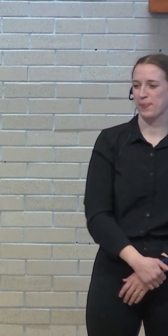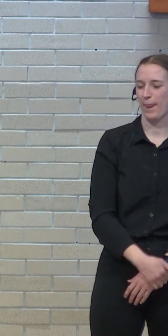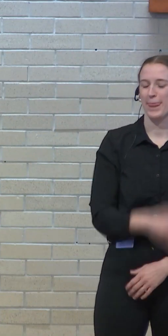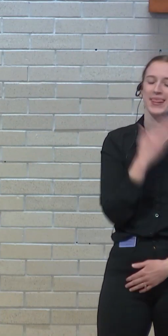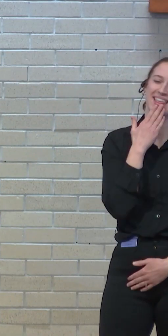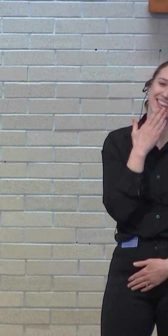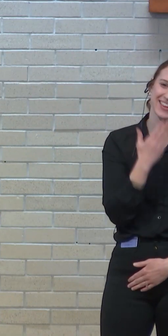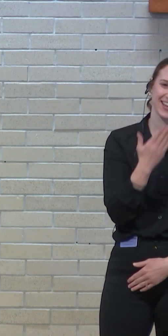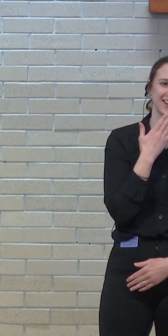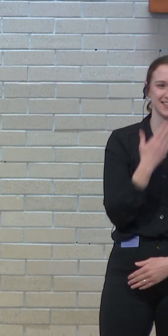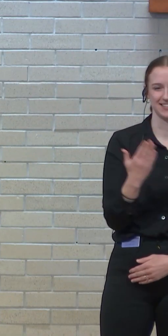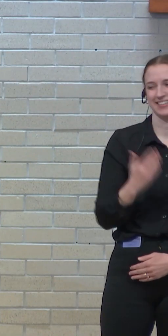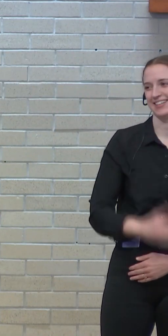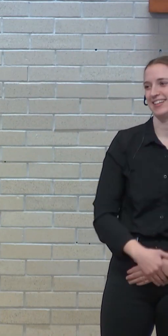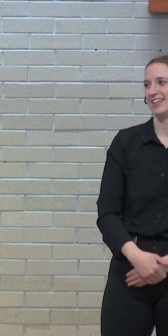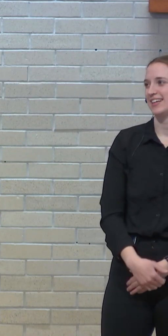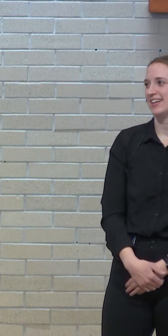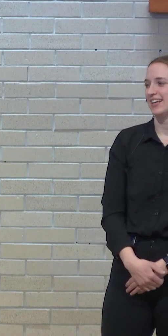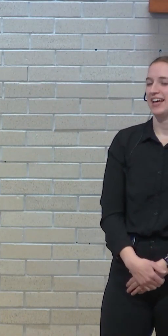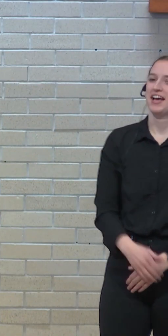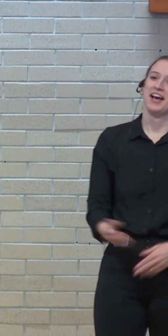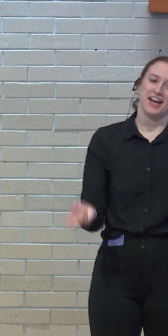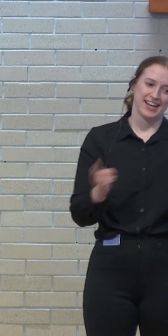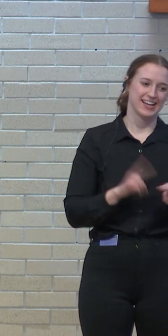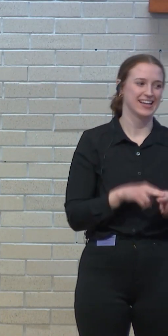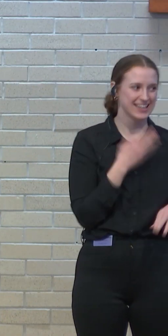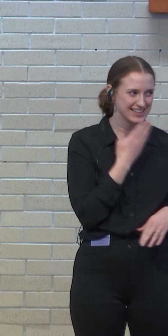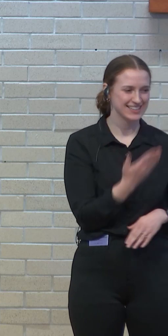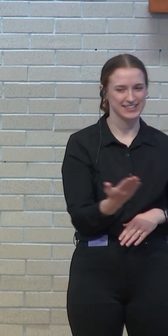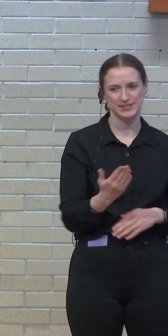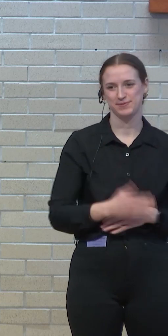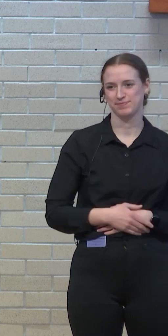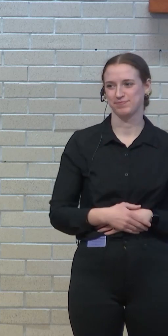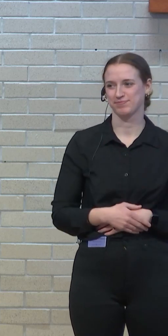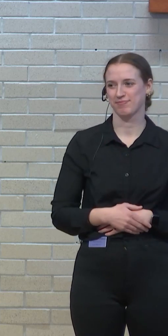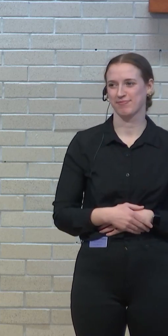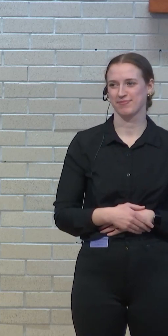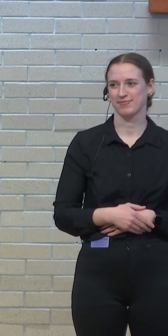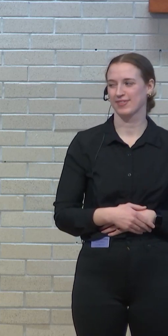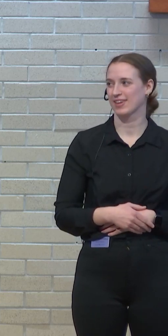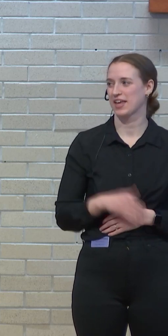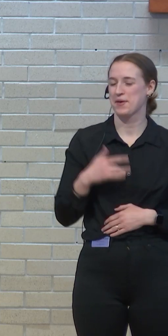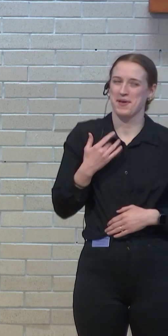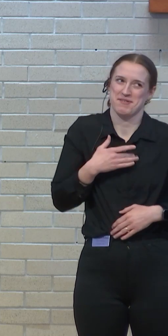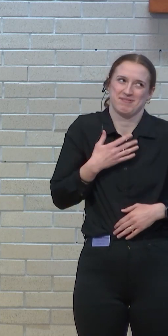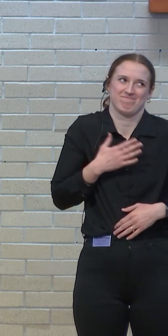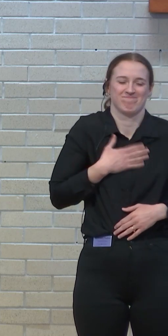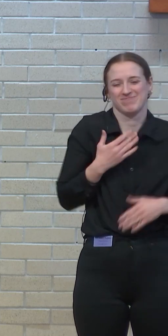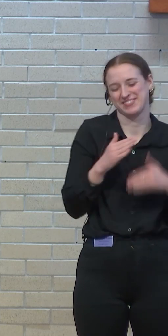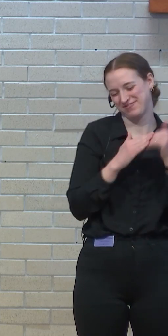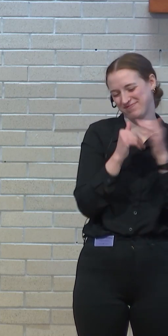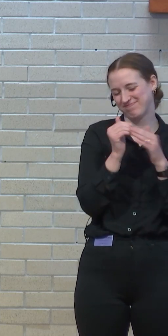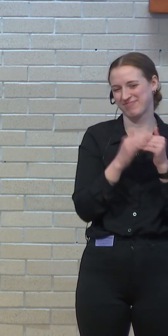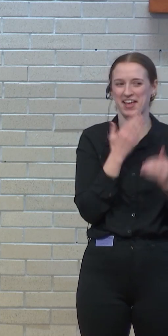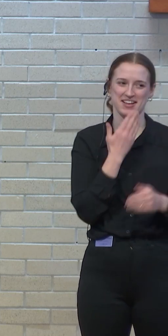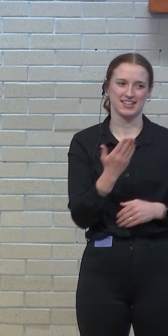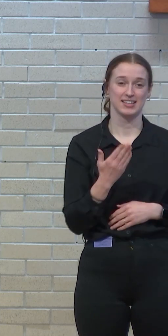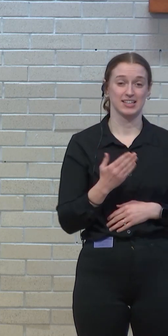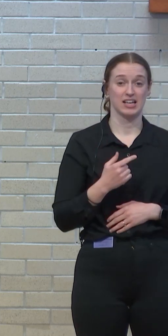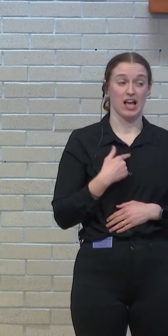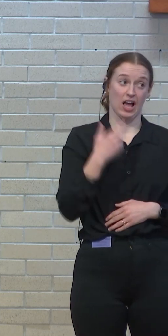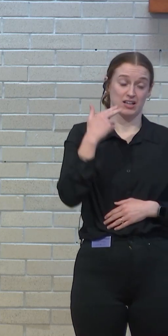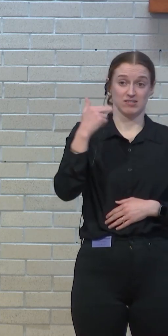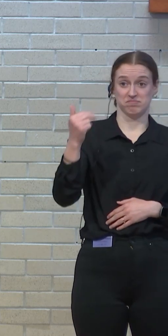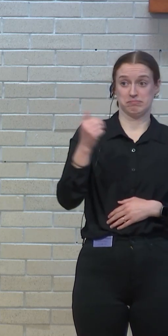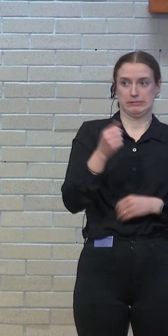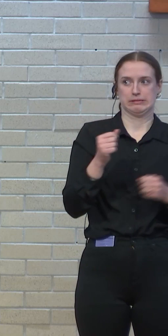Thank you so much. All right, take your seat. Thanks for making me feel a little bit more comfortable. Believe it or not, I sing on many